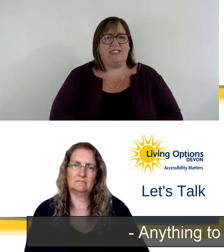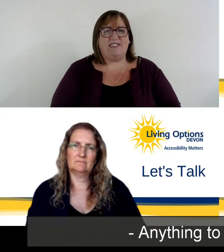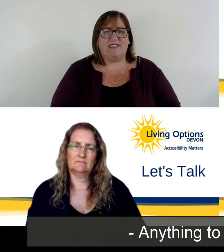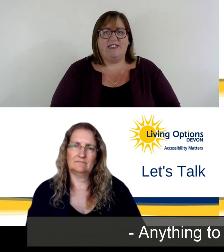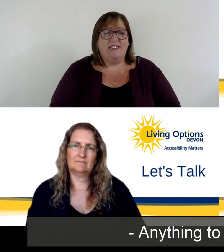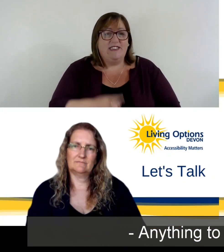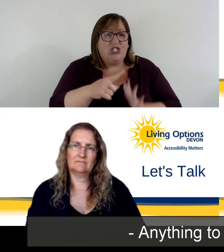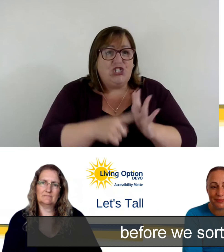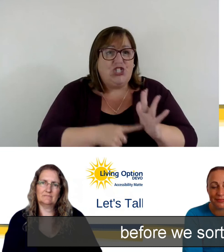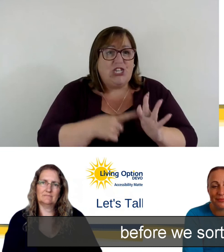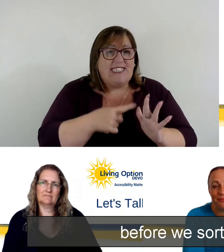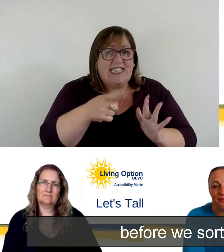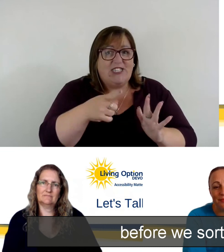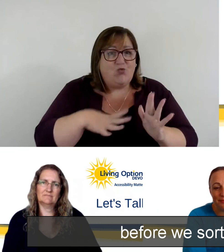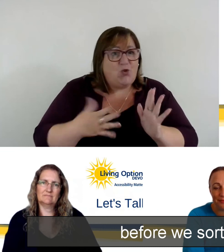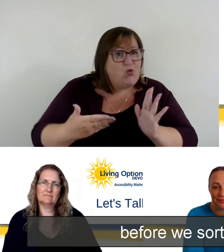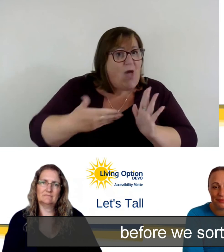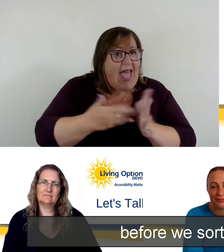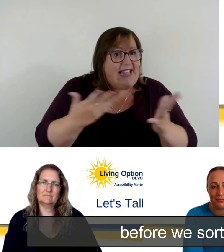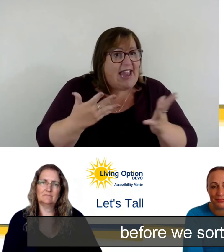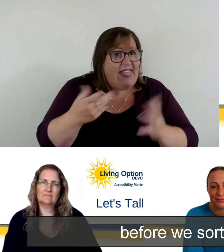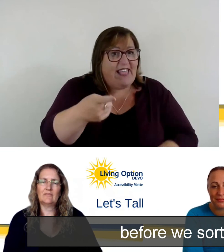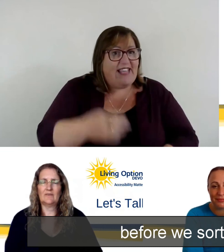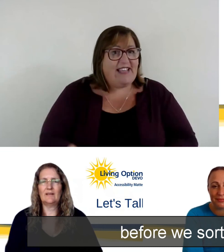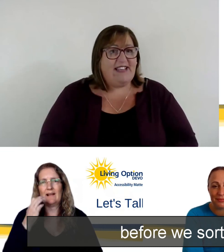Anything to add, Justine, before we sort of finish up?